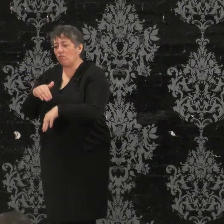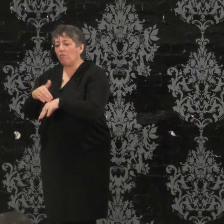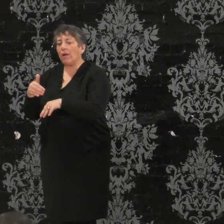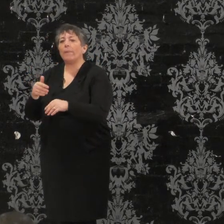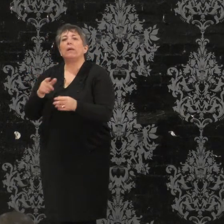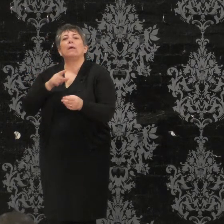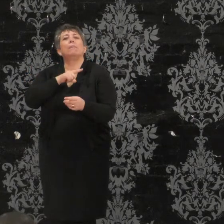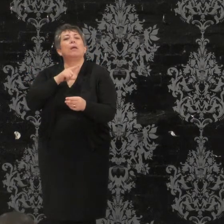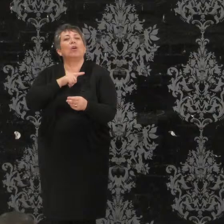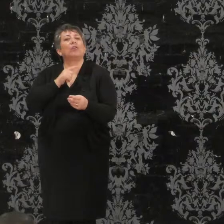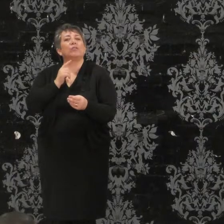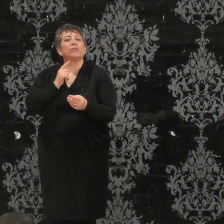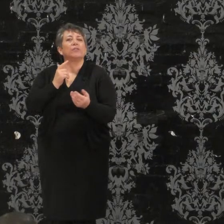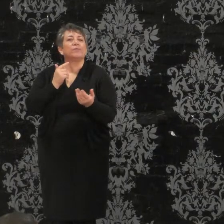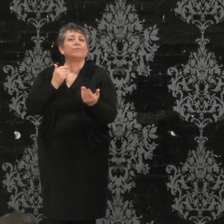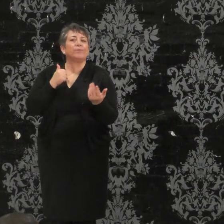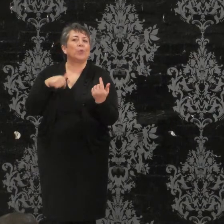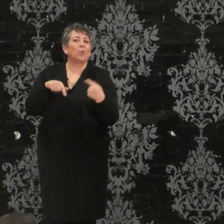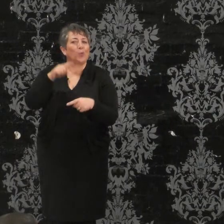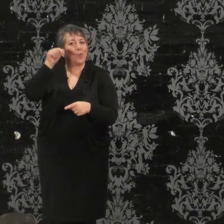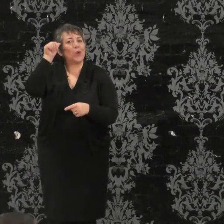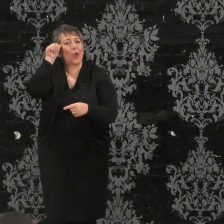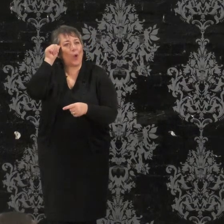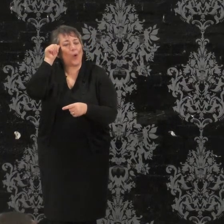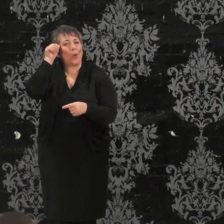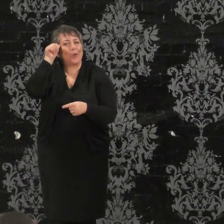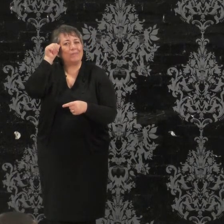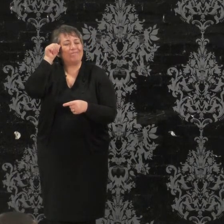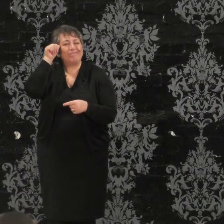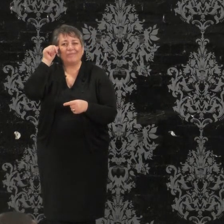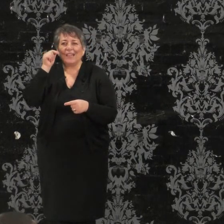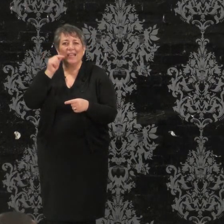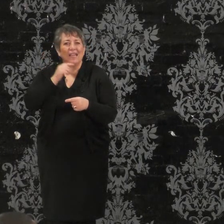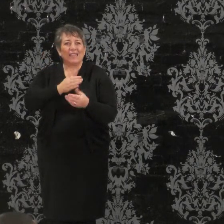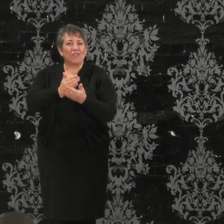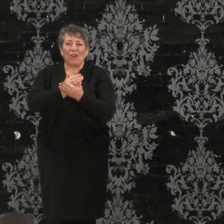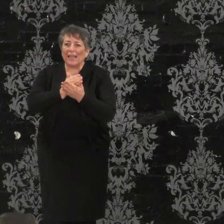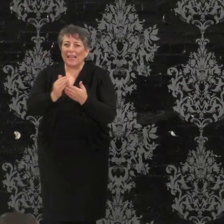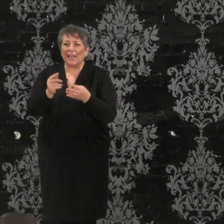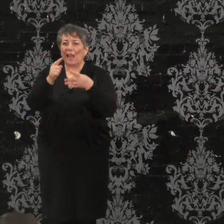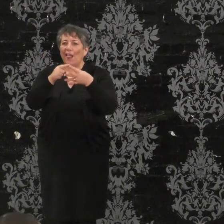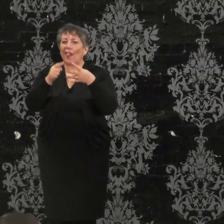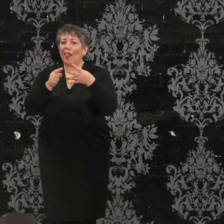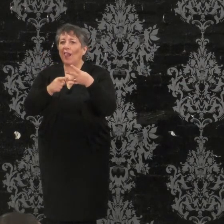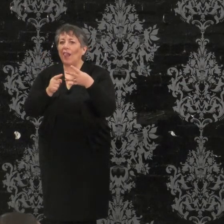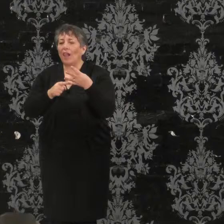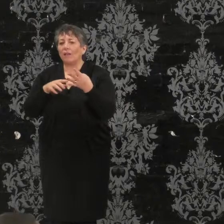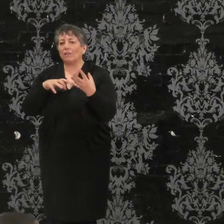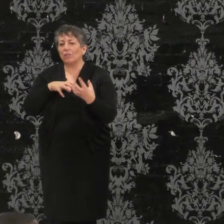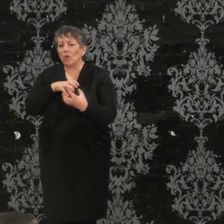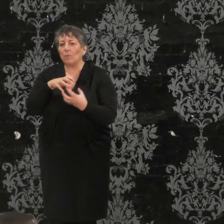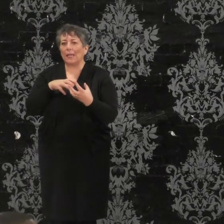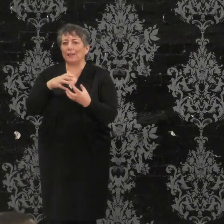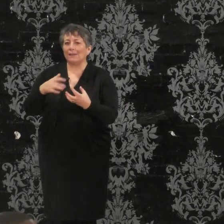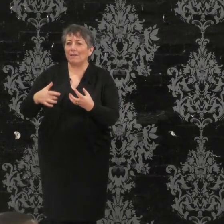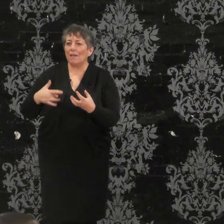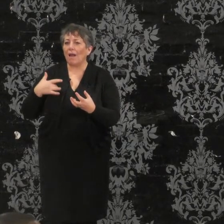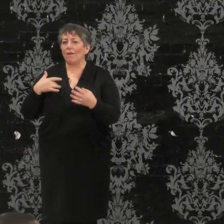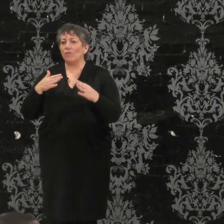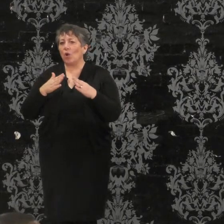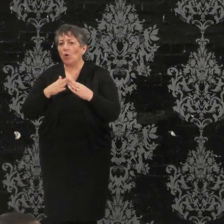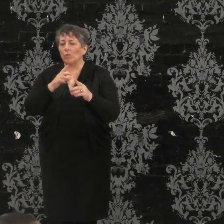know there's a complex set of factors at play in people's lives, homes, and